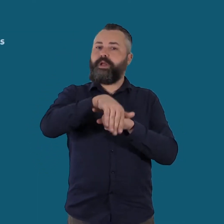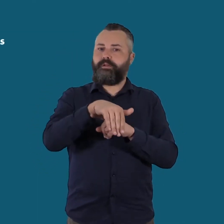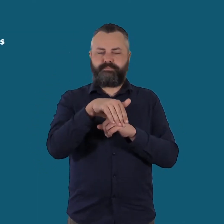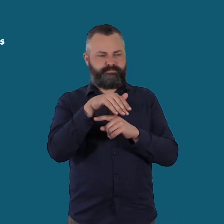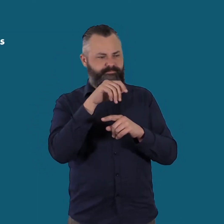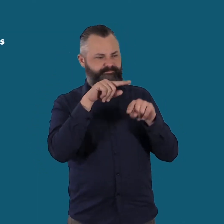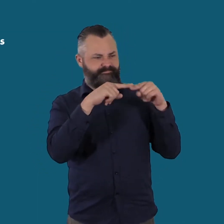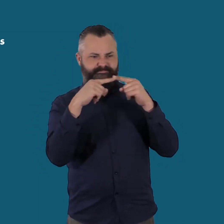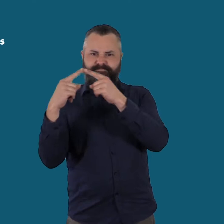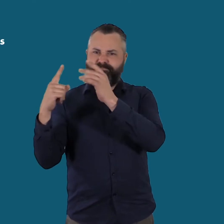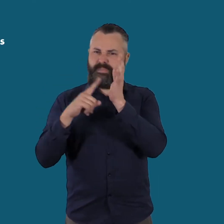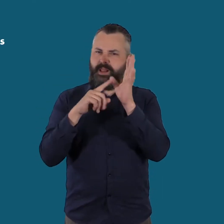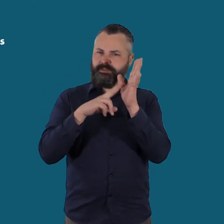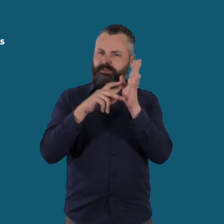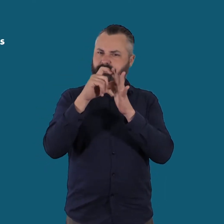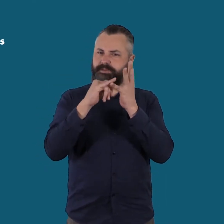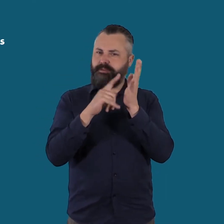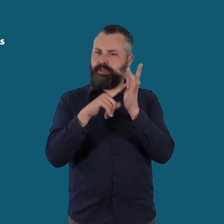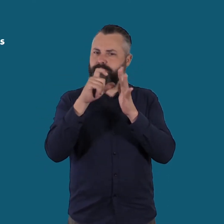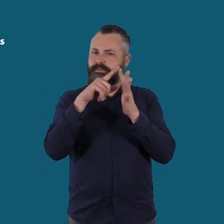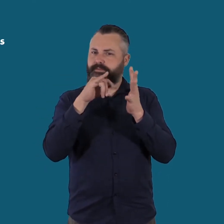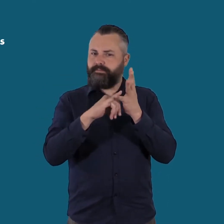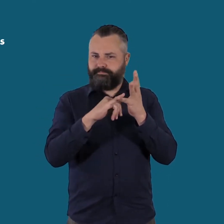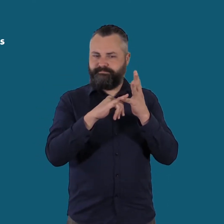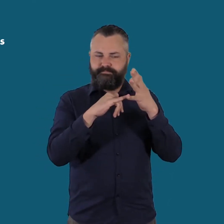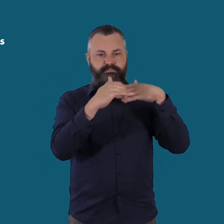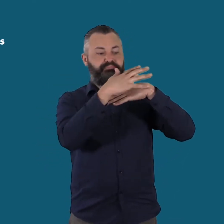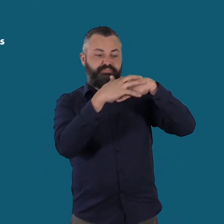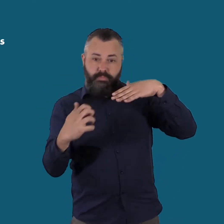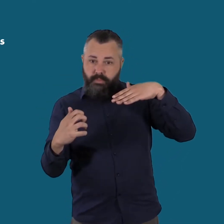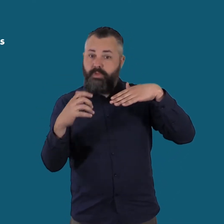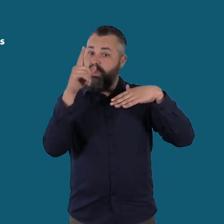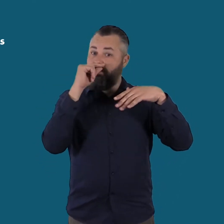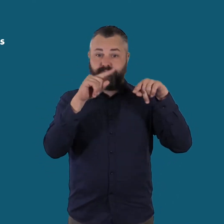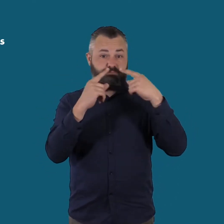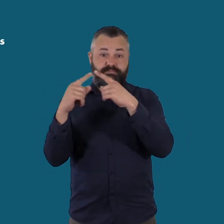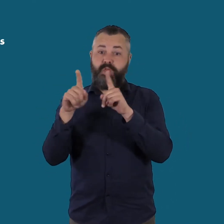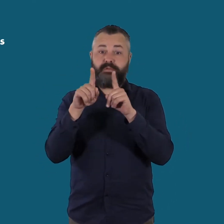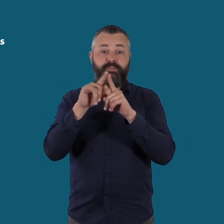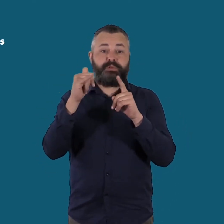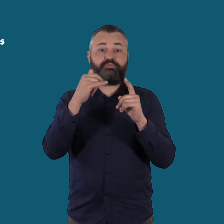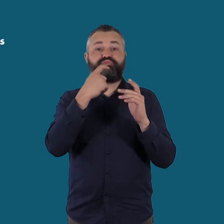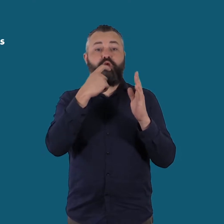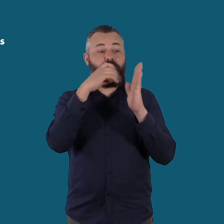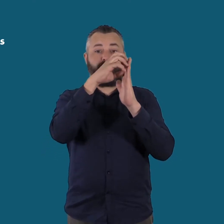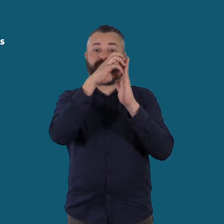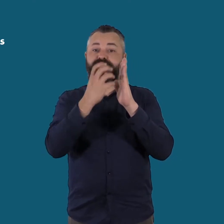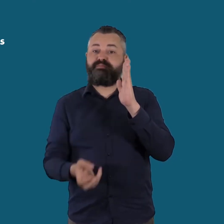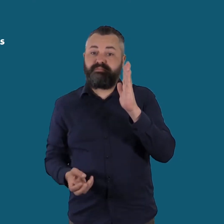I will now outline different types of landslides. There are many different types of landslides, including rockfalls,